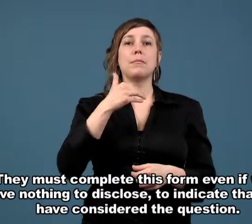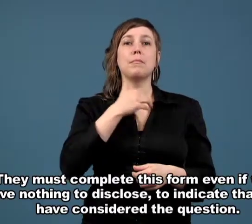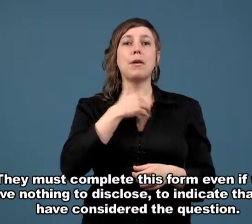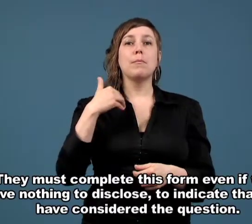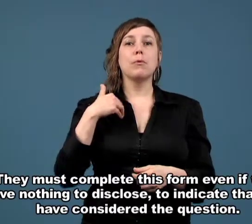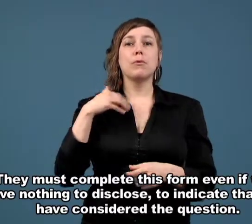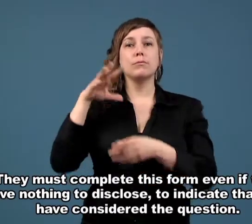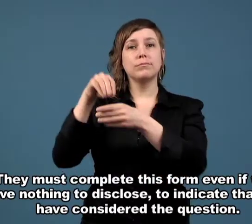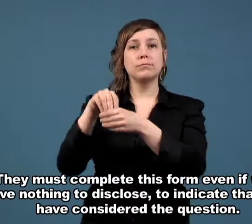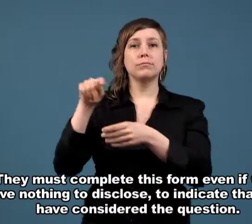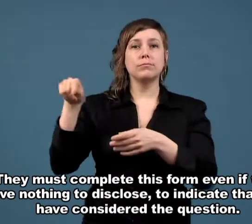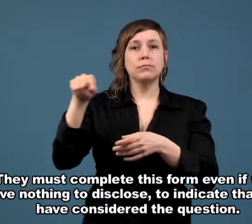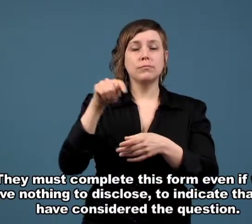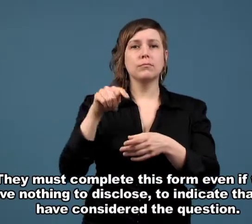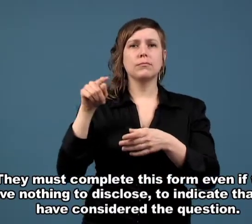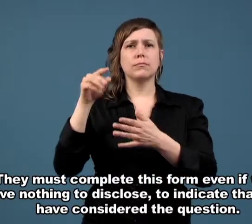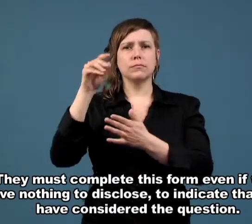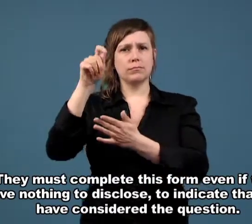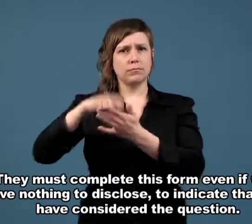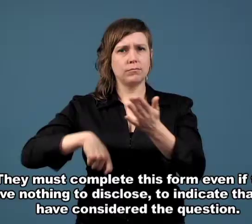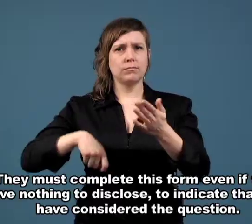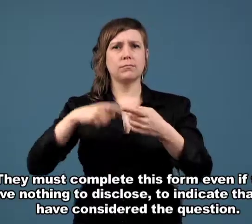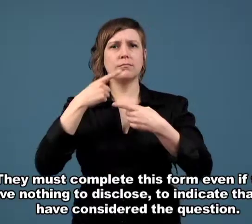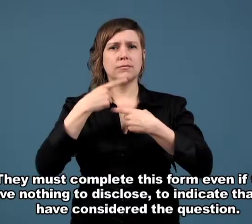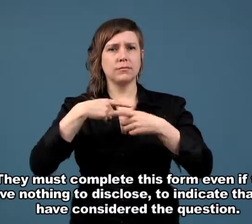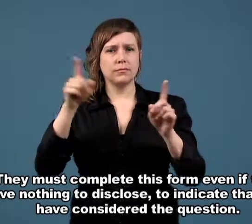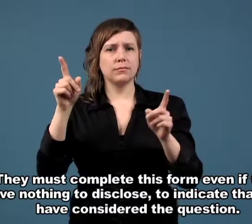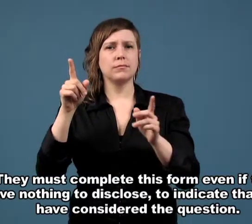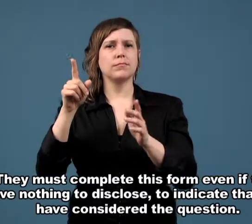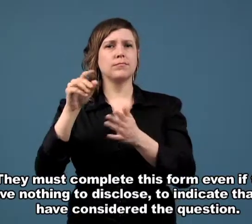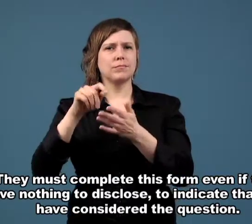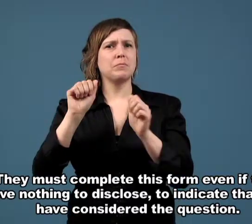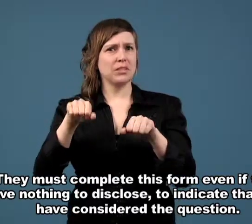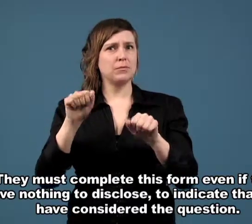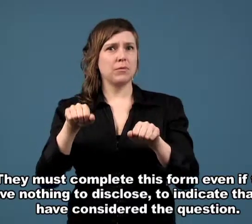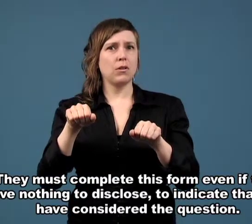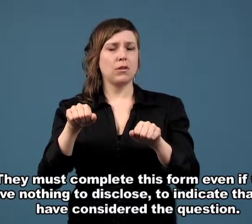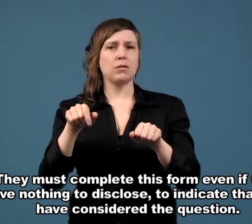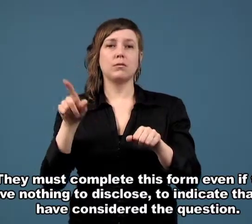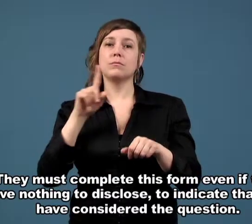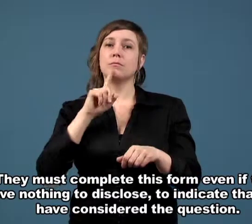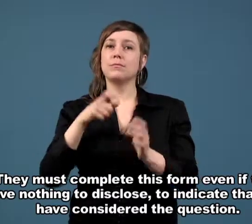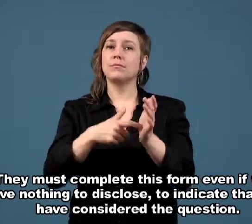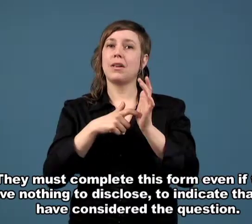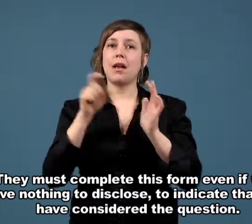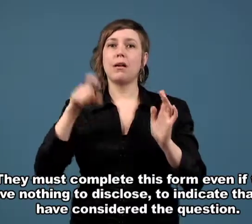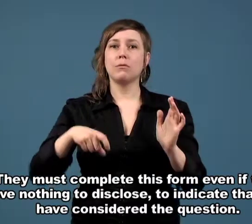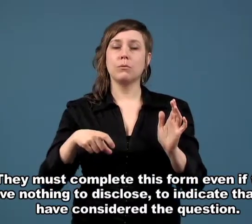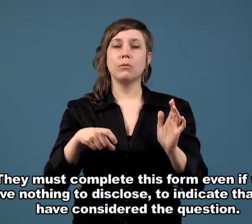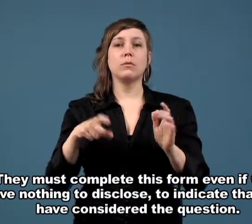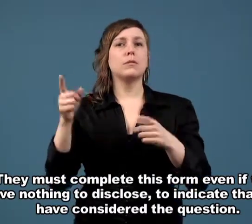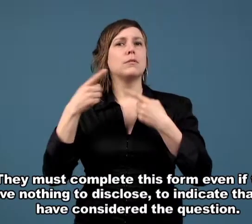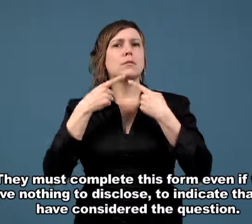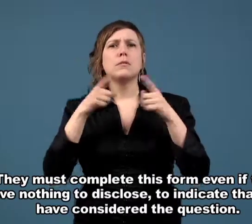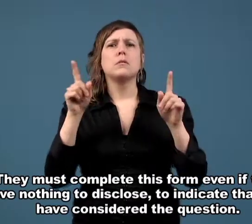They must complete this form even if they have nothing to disclose, to indicate that they have considered the question.